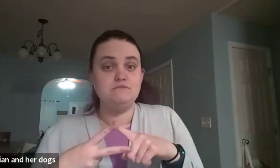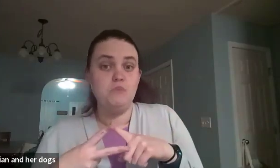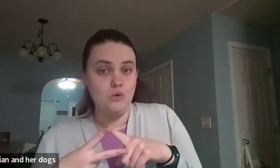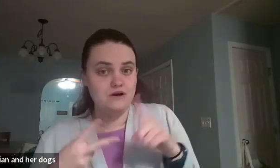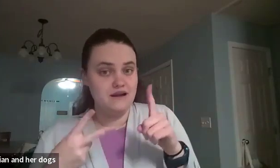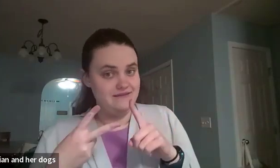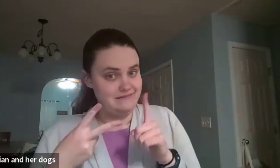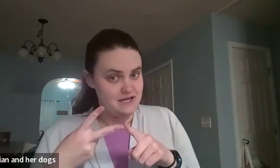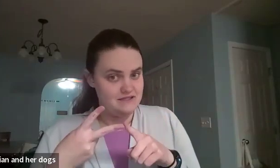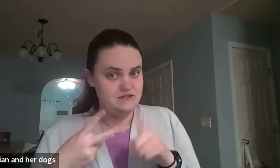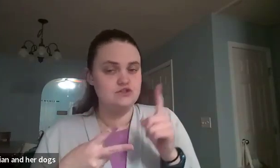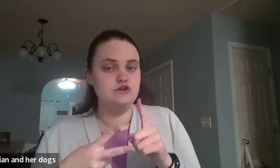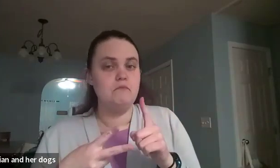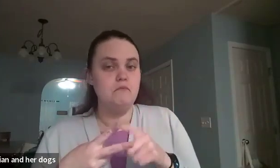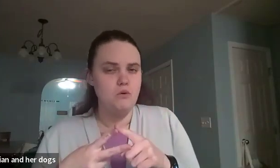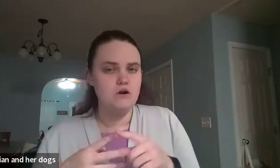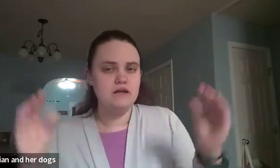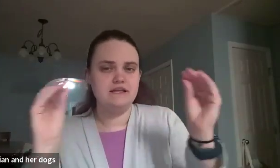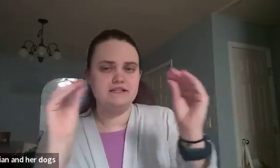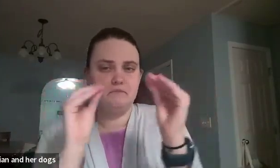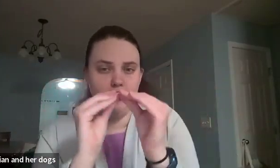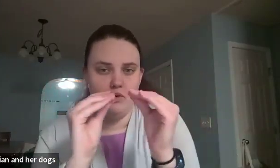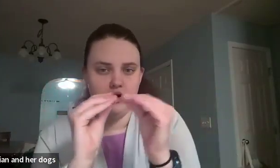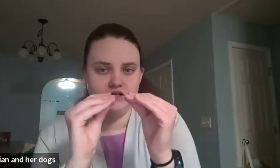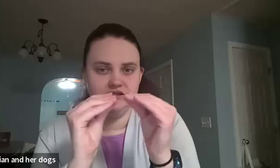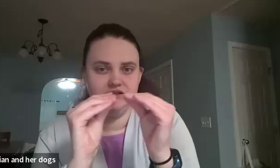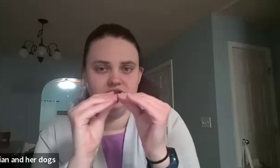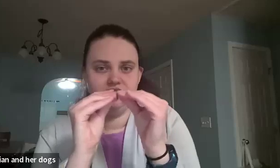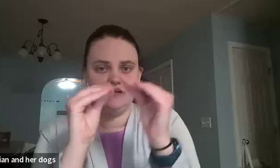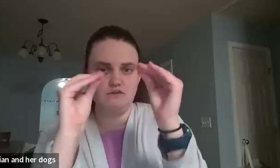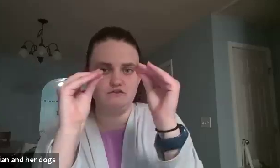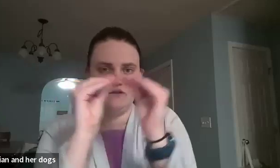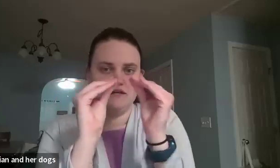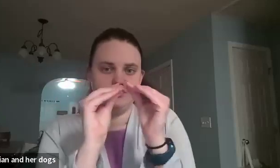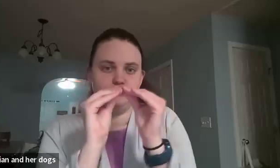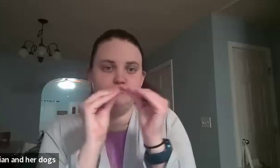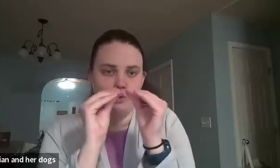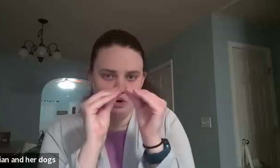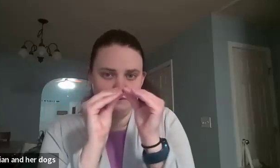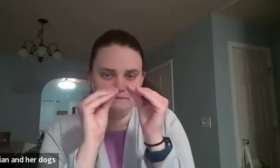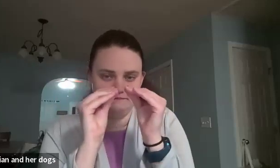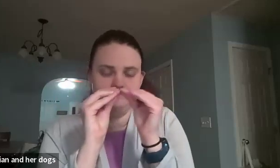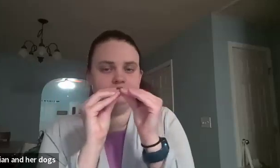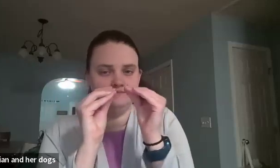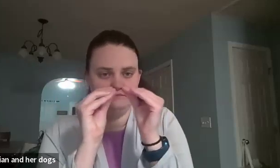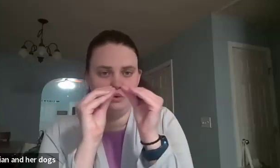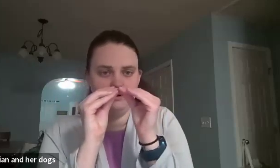was more and then less. So more is more, kind of those flat circles, more.